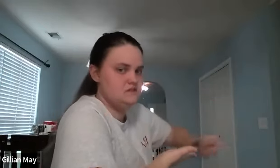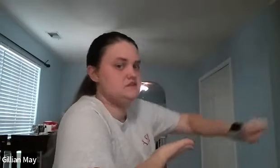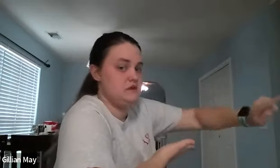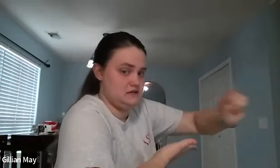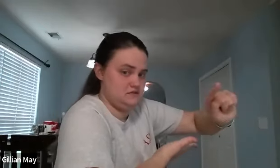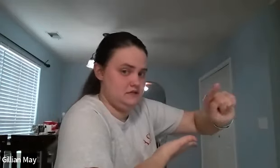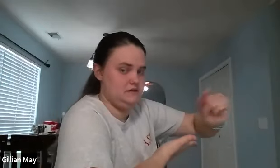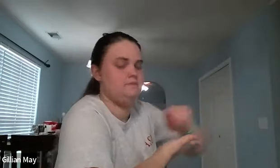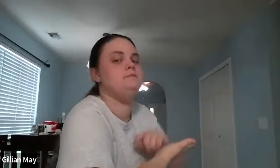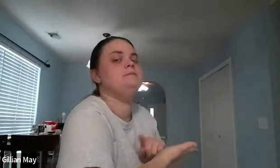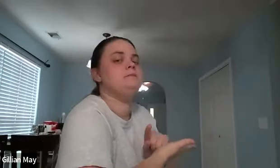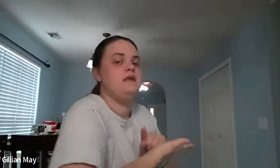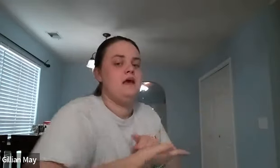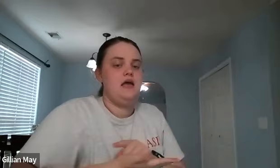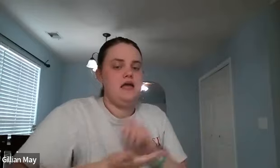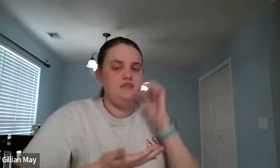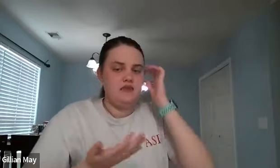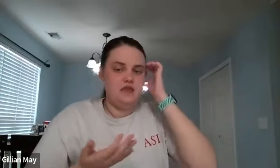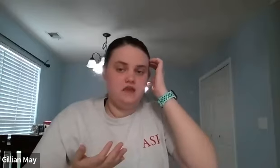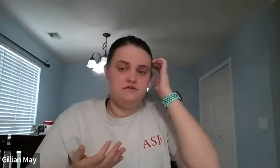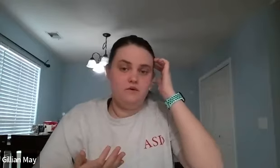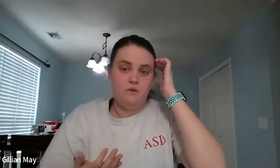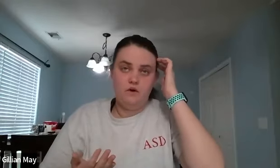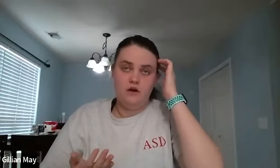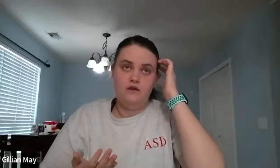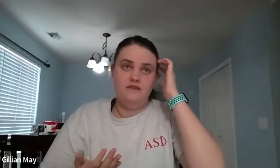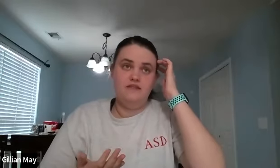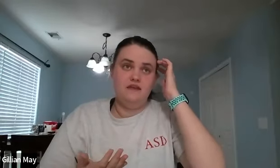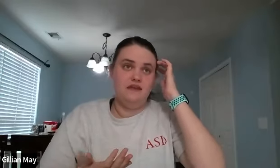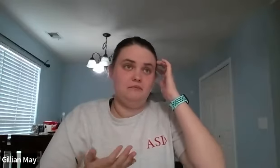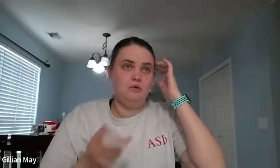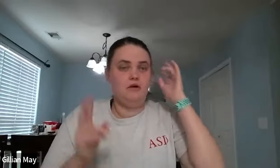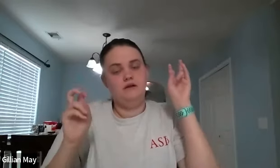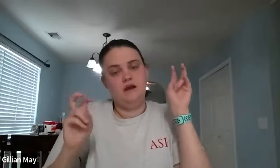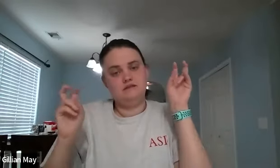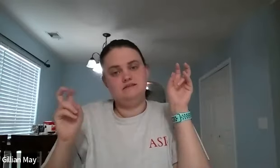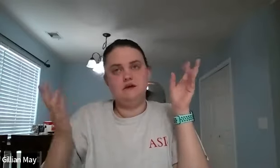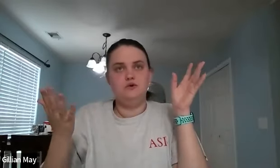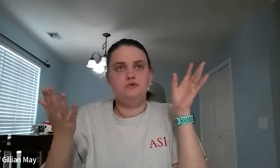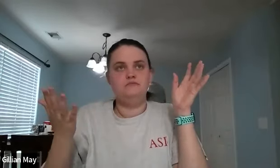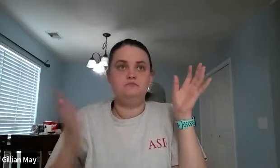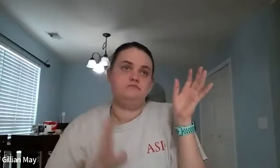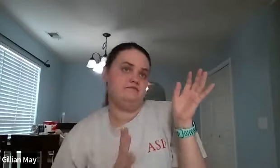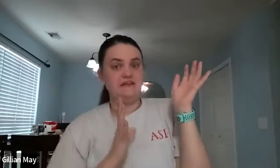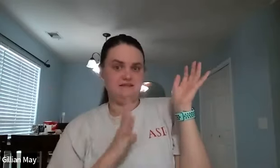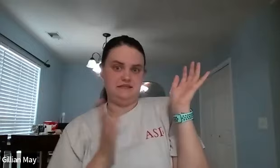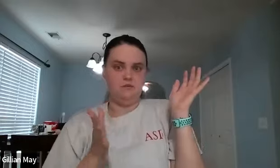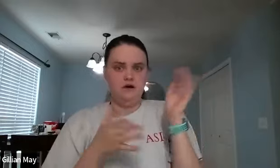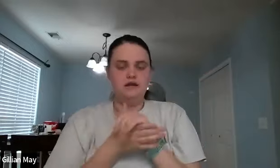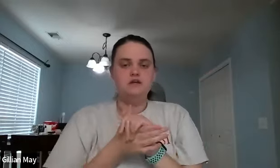So next week. And then for the more not so fancy one,